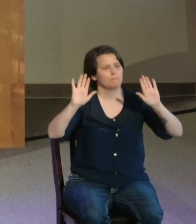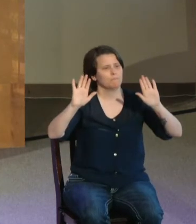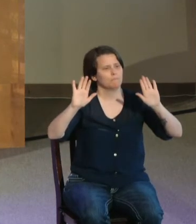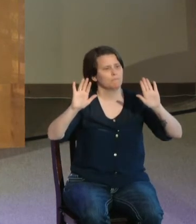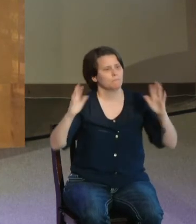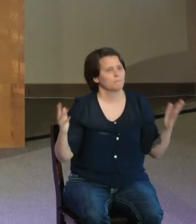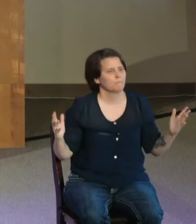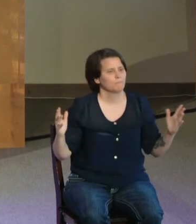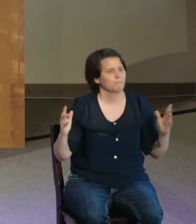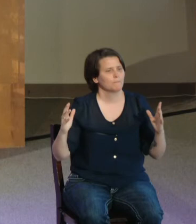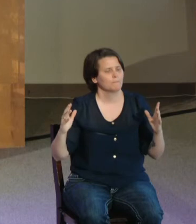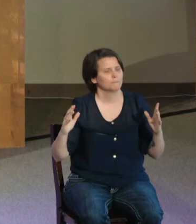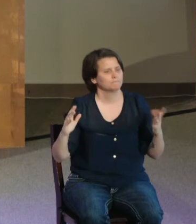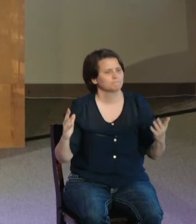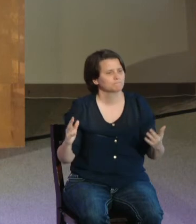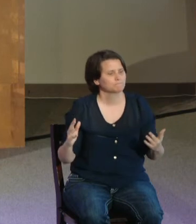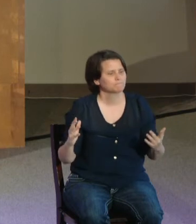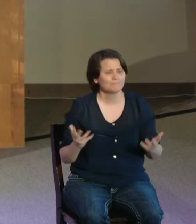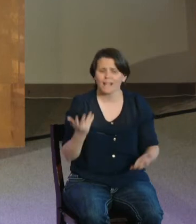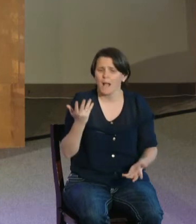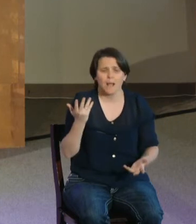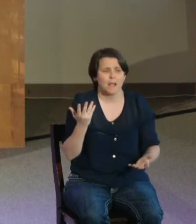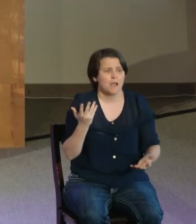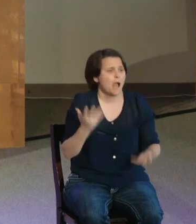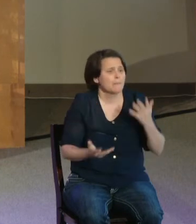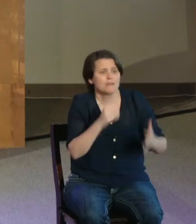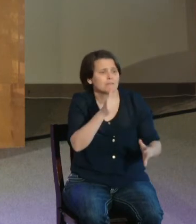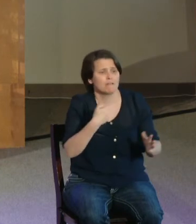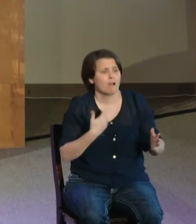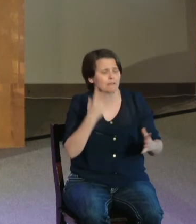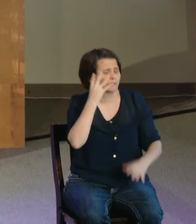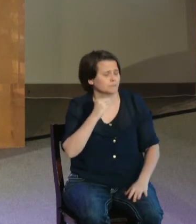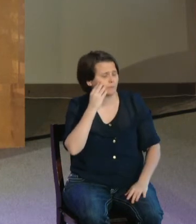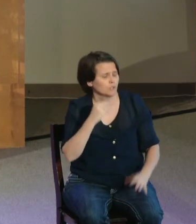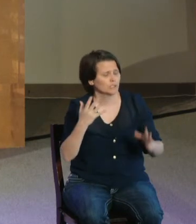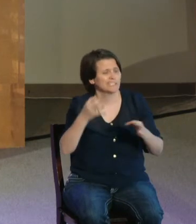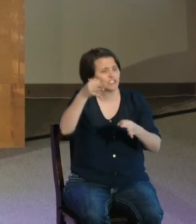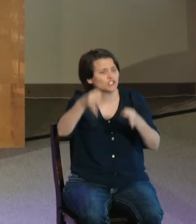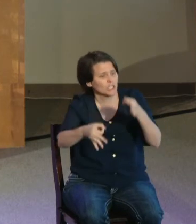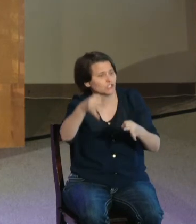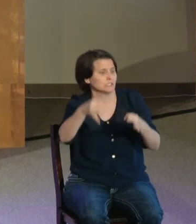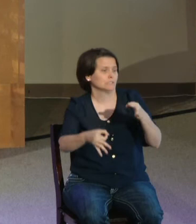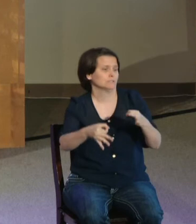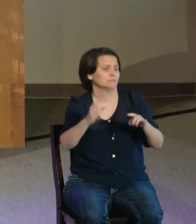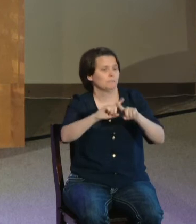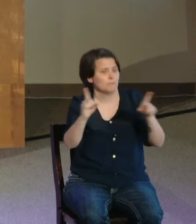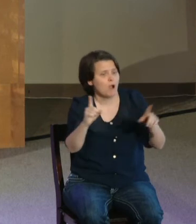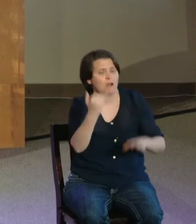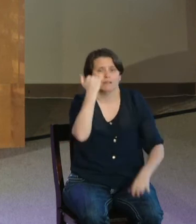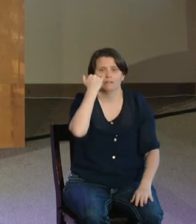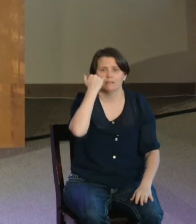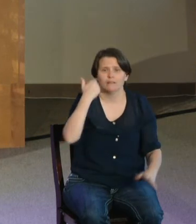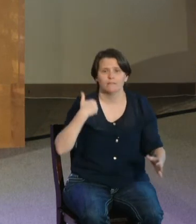The reality is that we may never get what we perceive as justice, but if we are obsessed and committed to that outcome, we have lost so